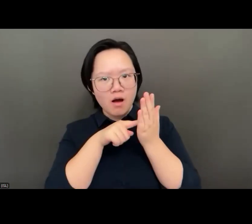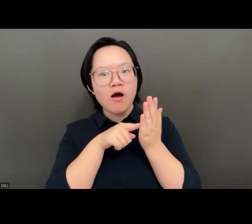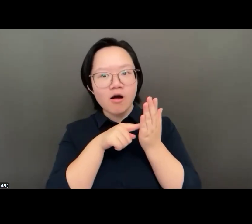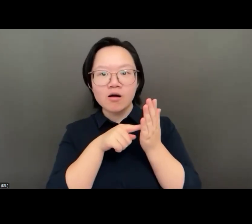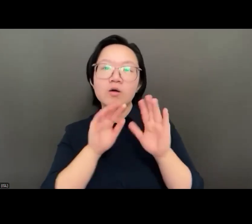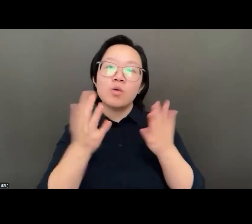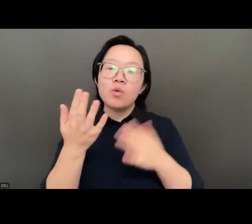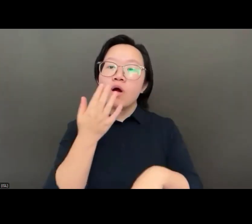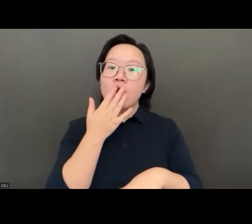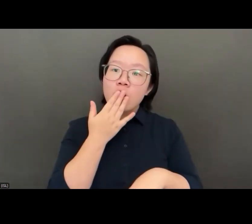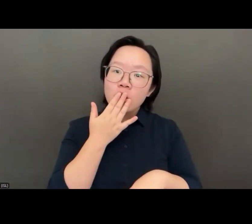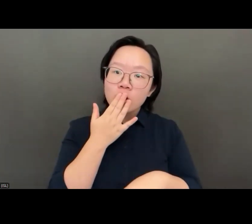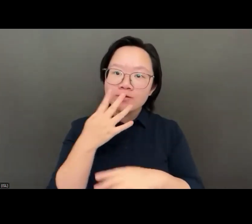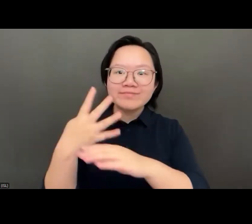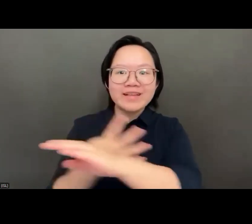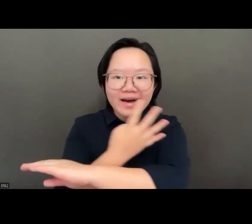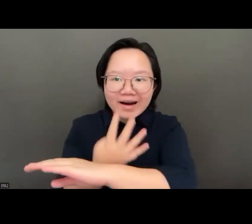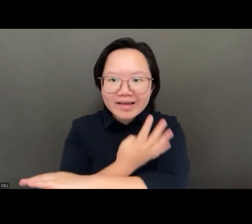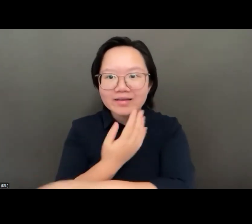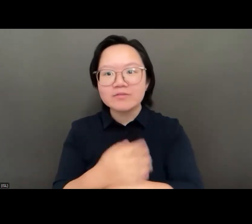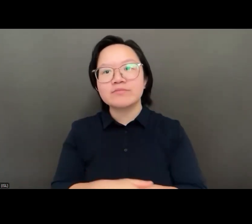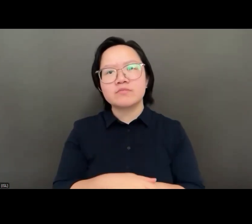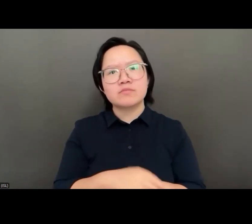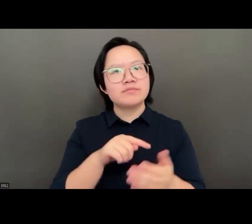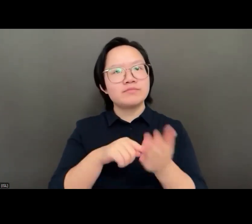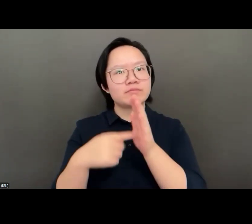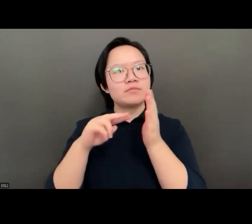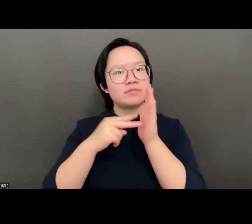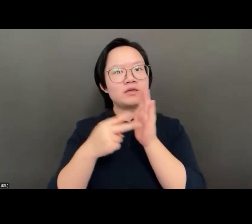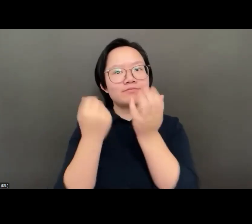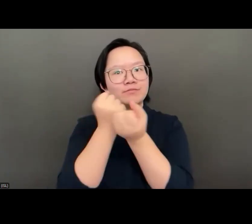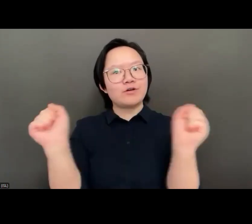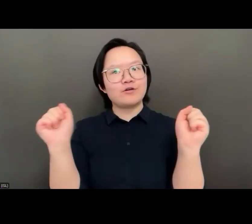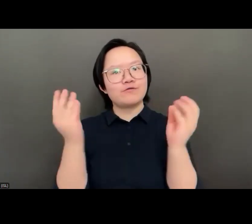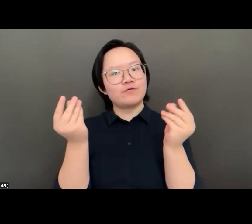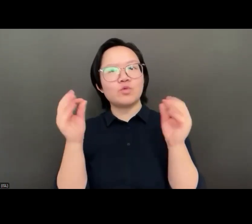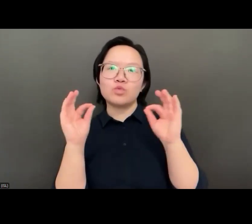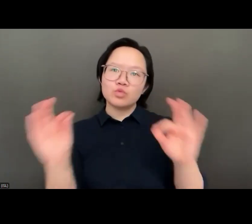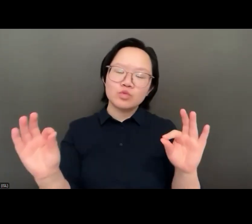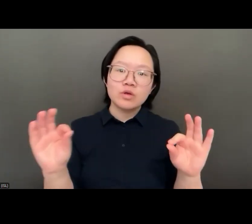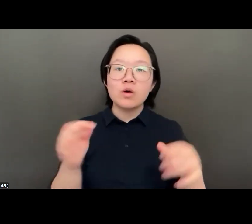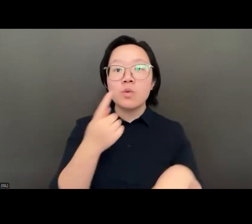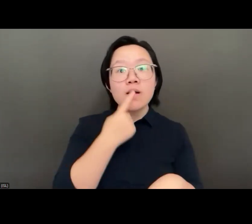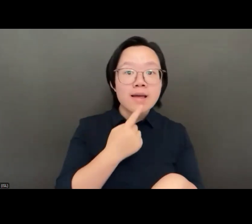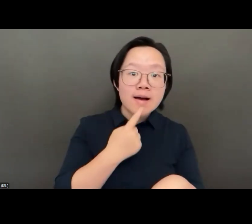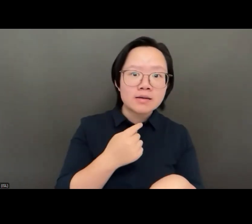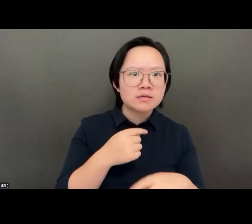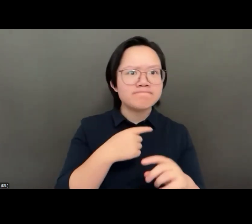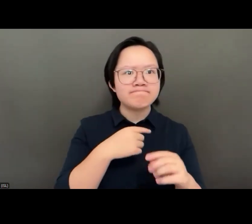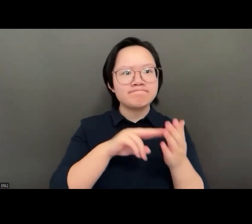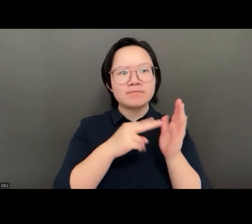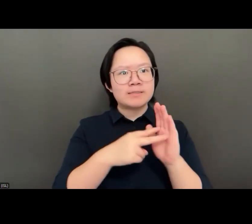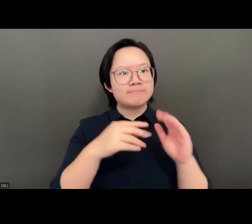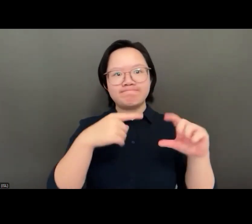knowing about their feelings like happiness or sadness. And this small tool helps us to know about how the child